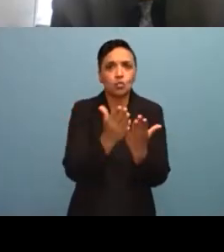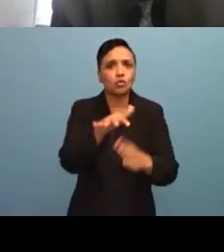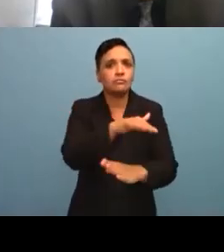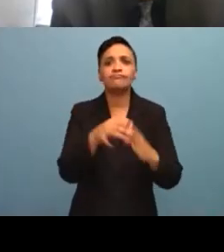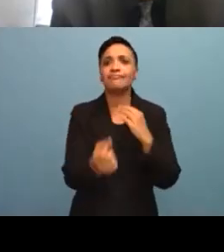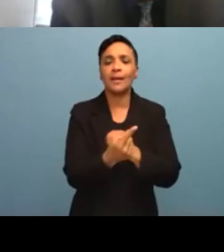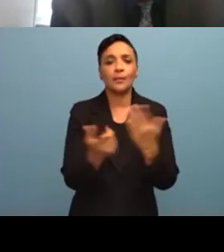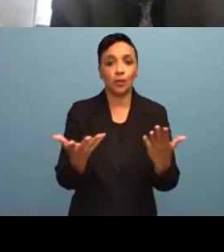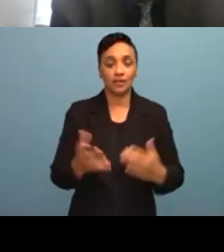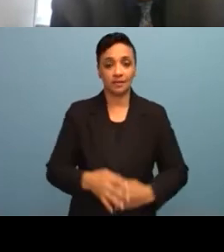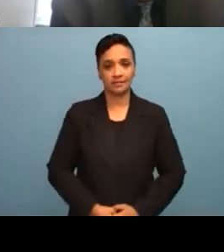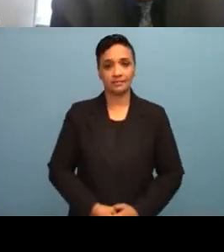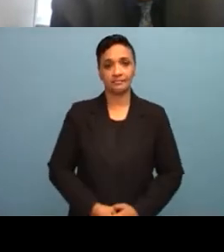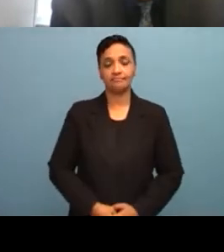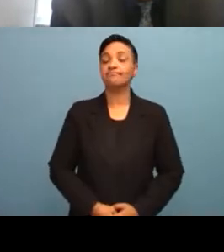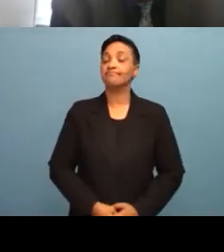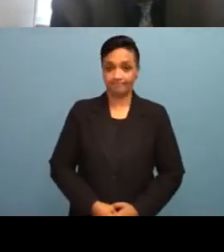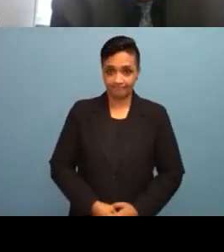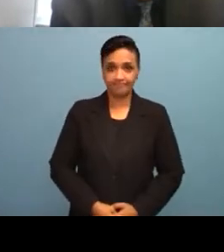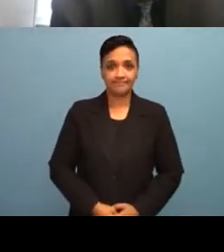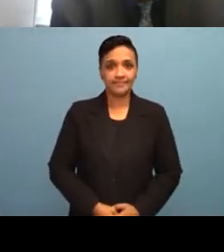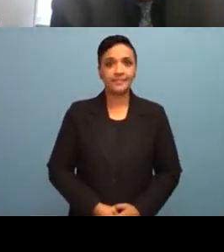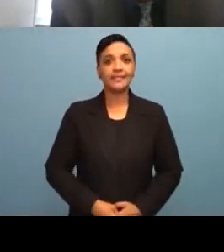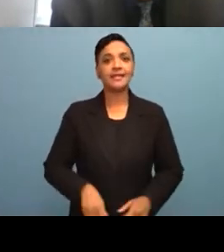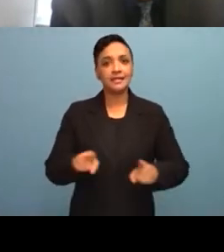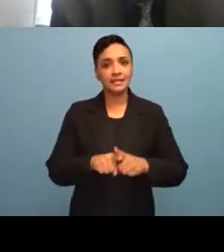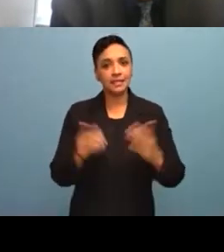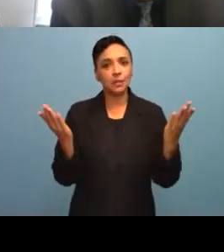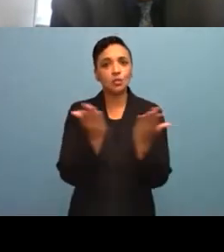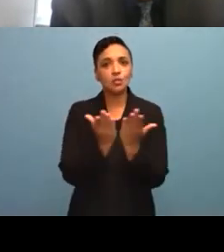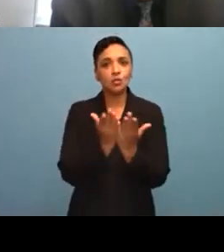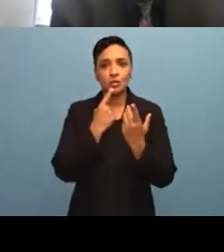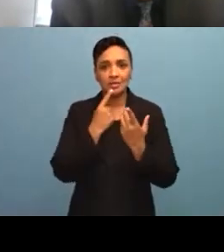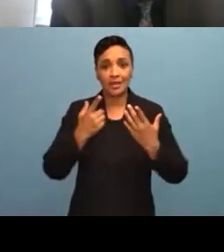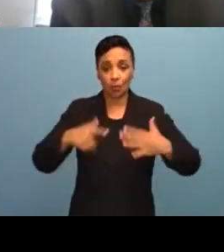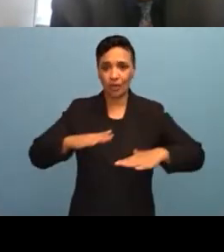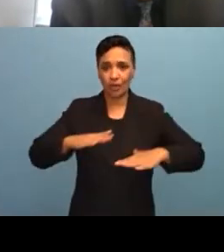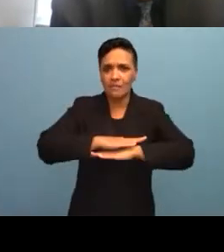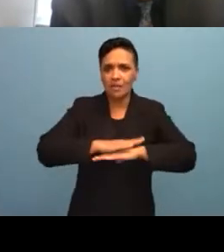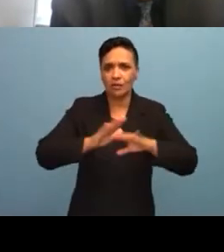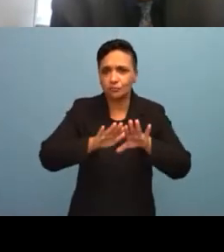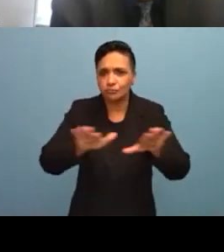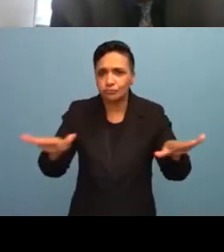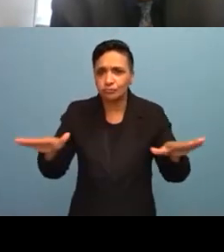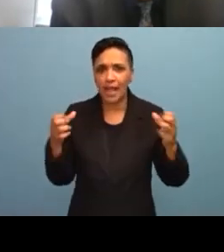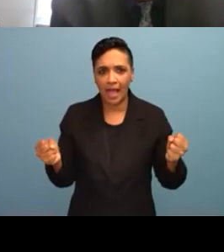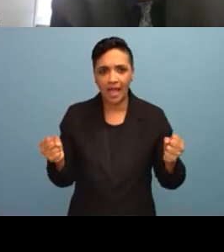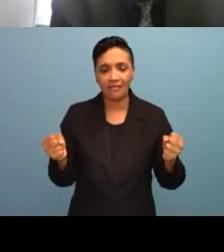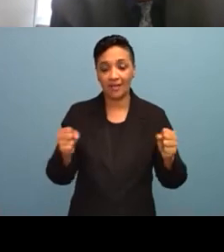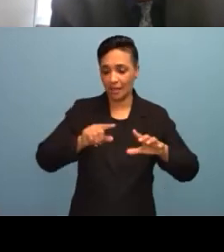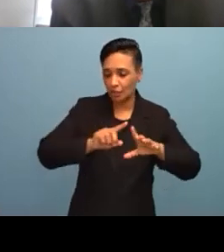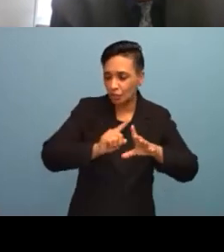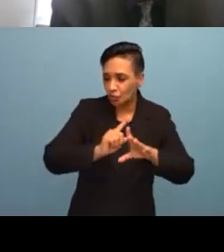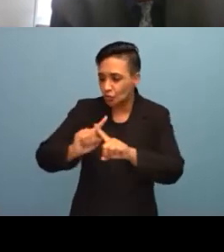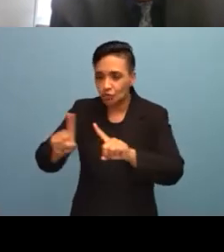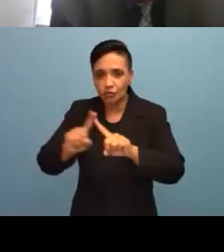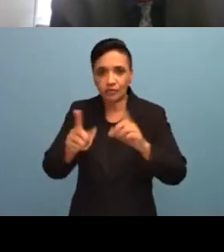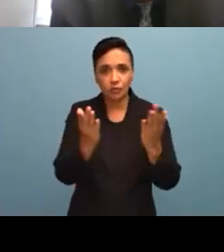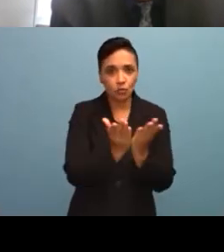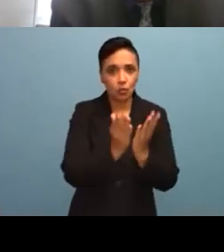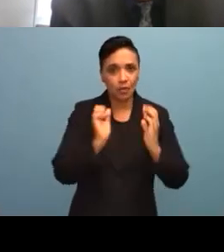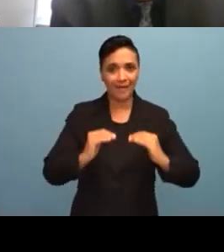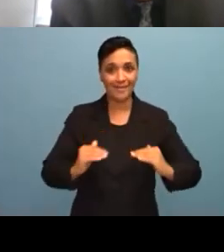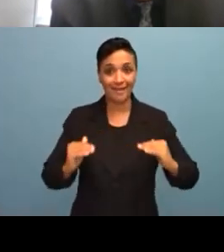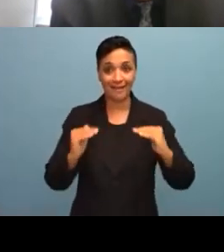yeah, schools, you know, as it's been mentioned, are cost-effective platforms. Not only are they cost-effective, but they create equitable and